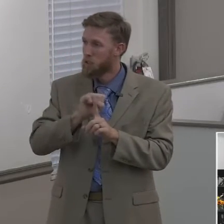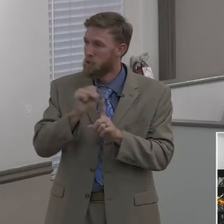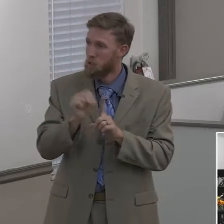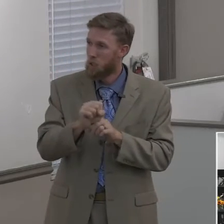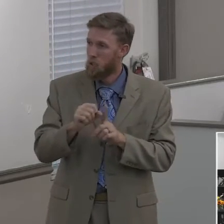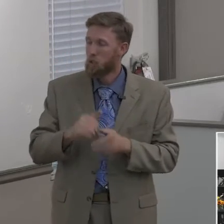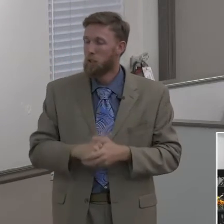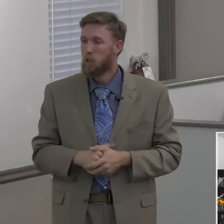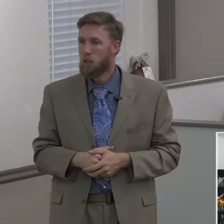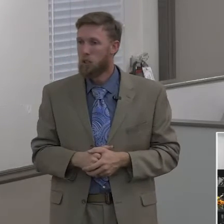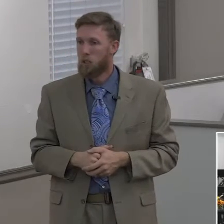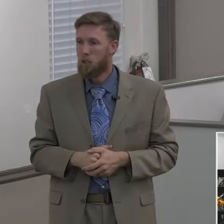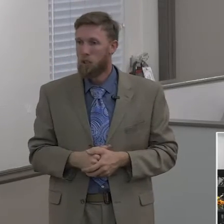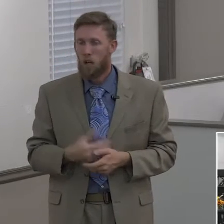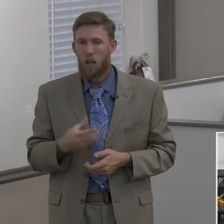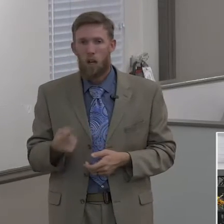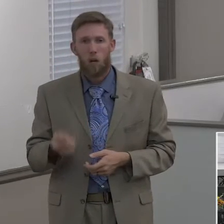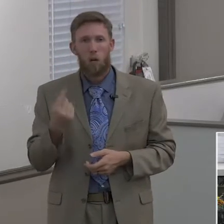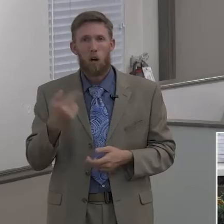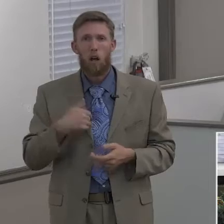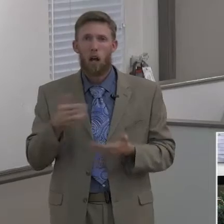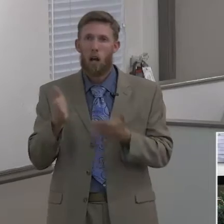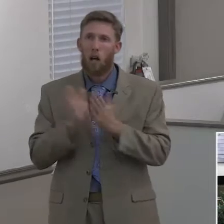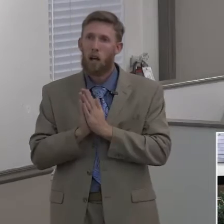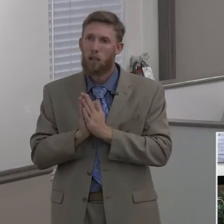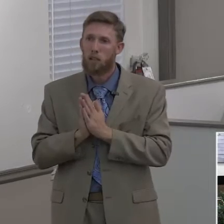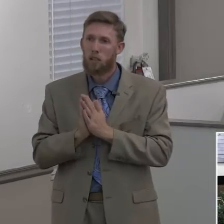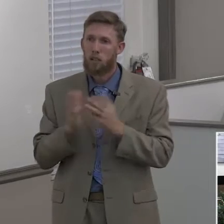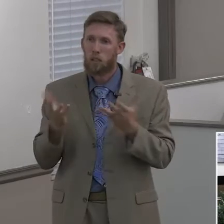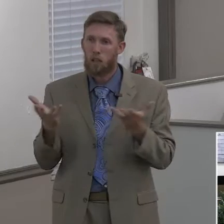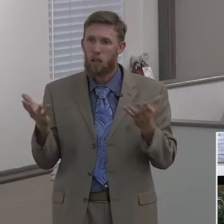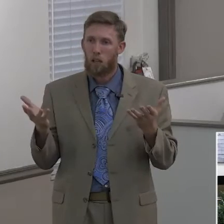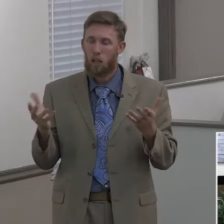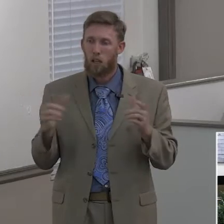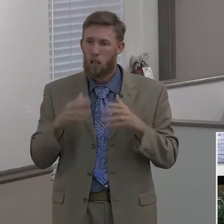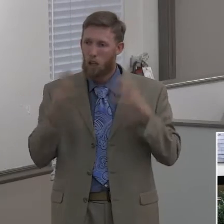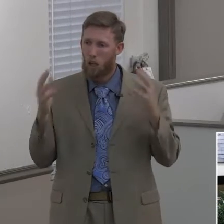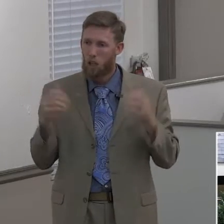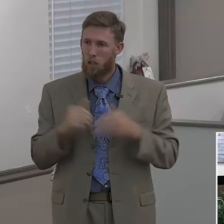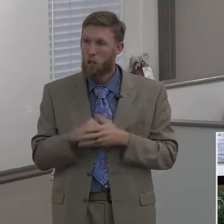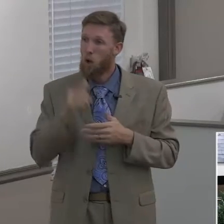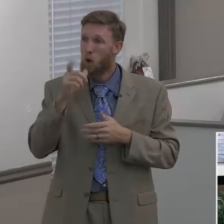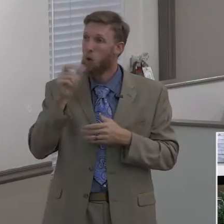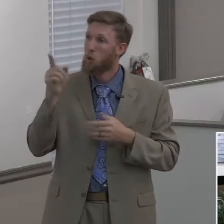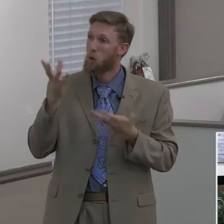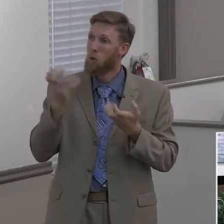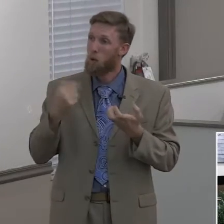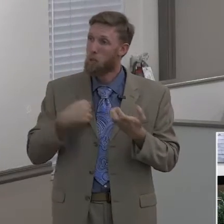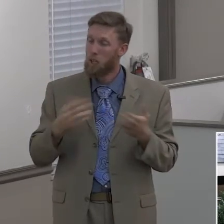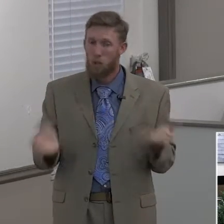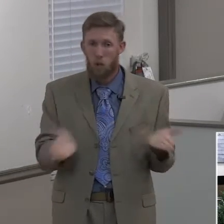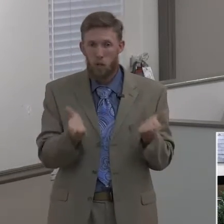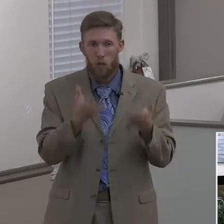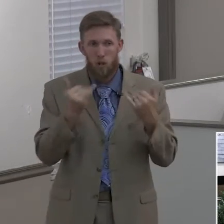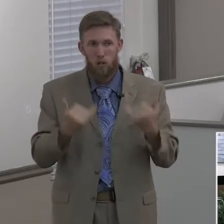You know, one of the questions I ask the Holy Spirit is, who do you want me to be an encouragement to today?